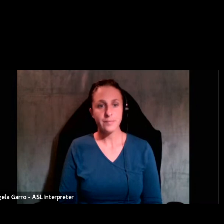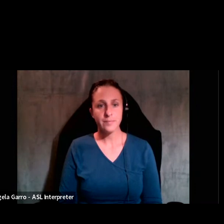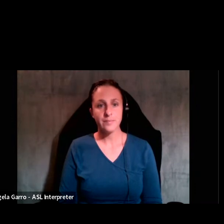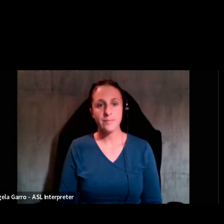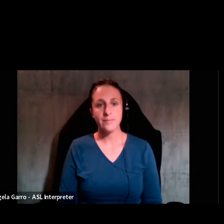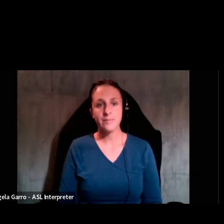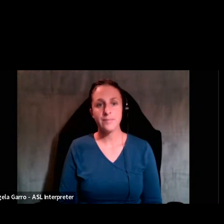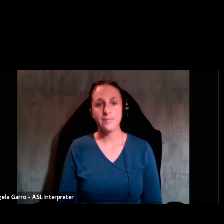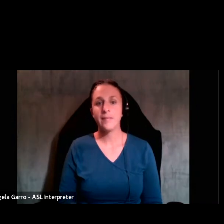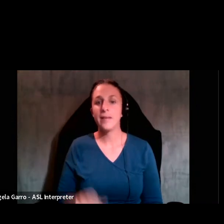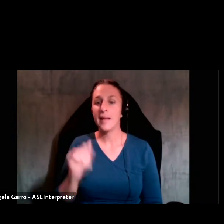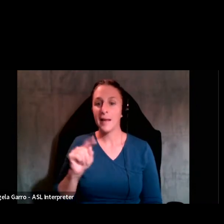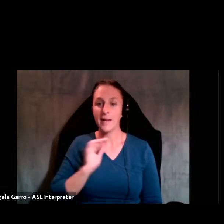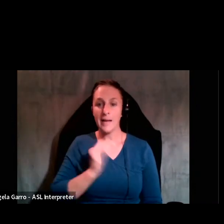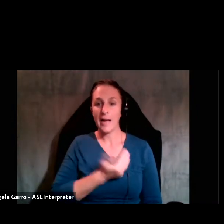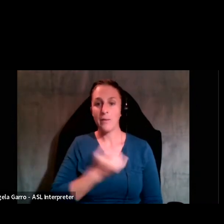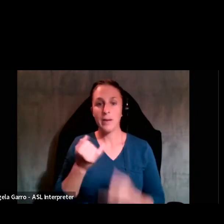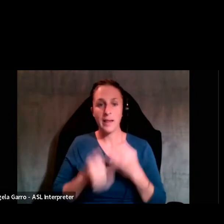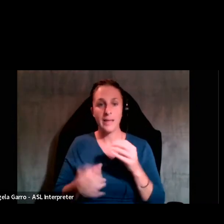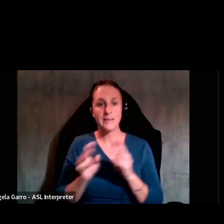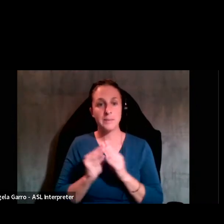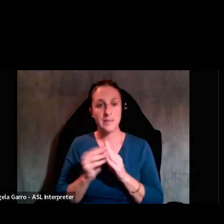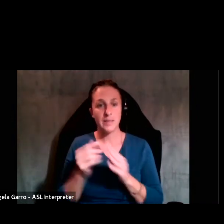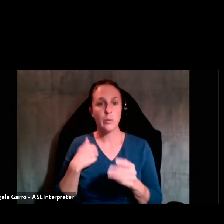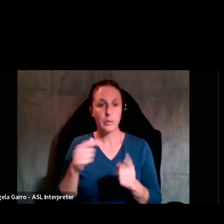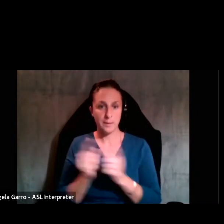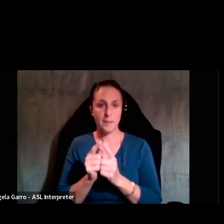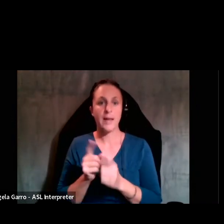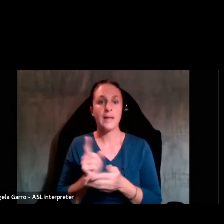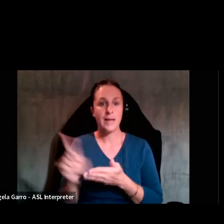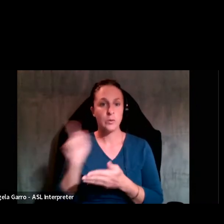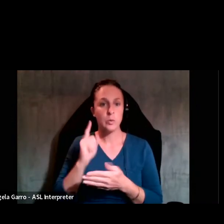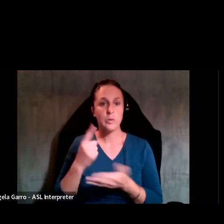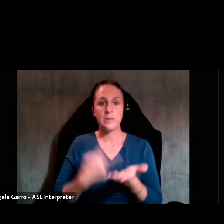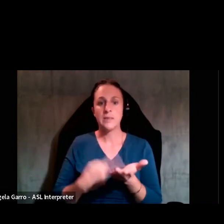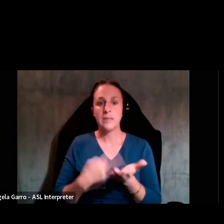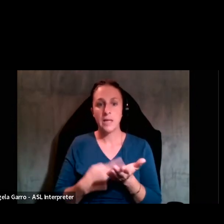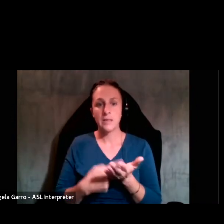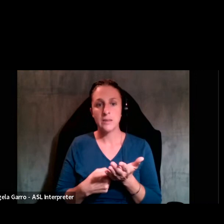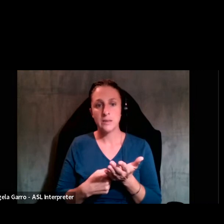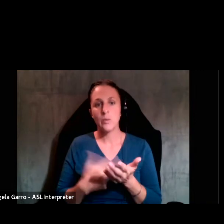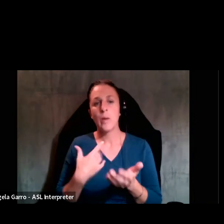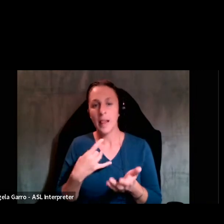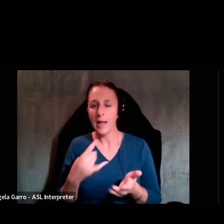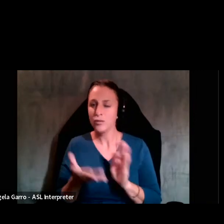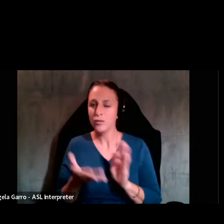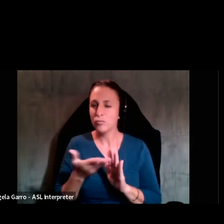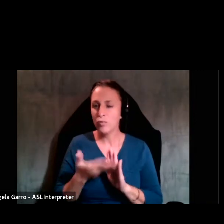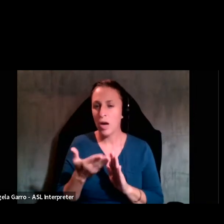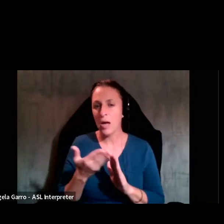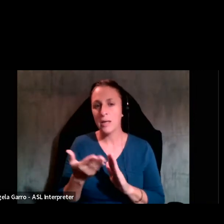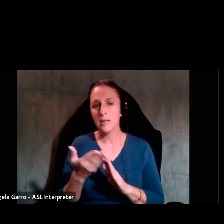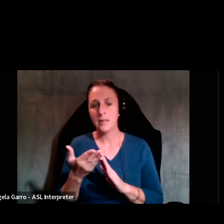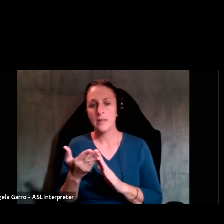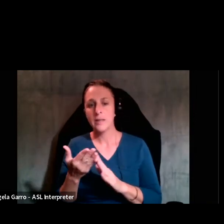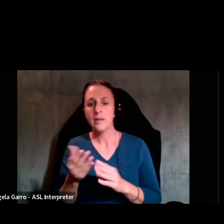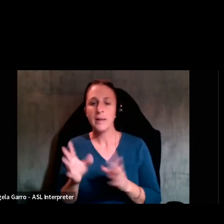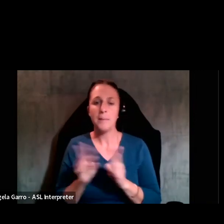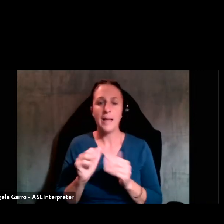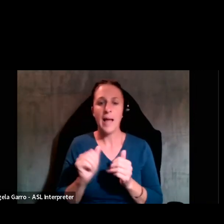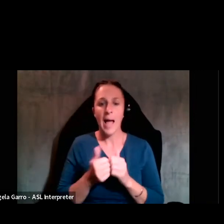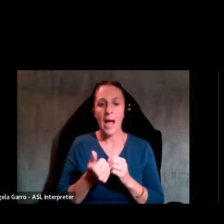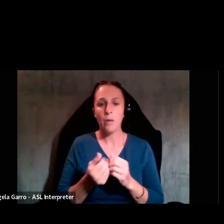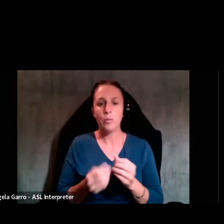So at our last meeting, we met last week, we discussed a few more, we kind of like to run the meetings where we discuss grows and glows. And